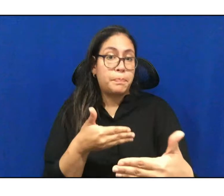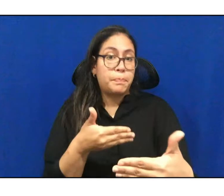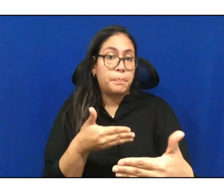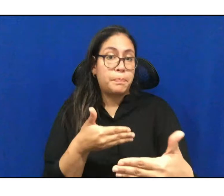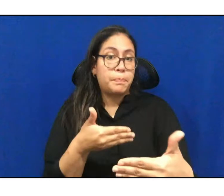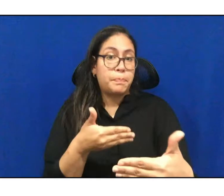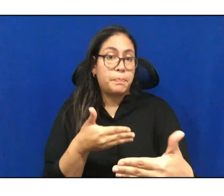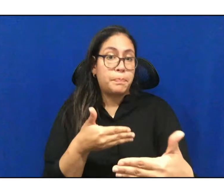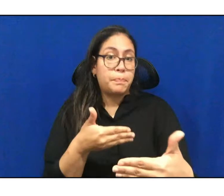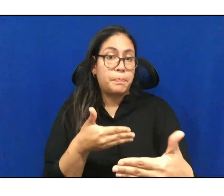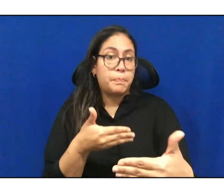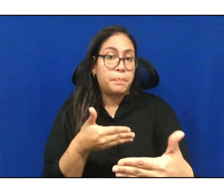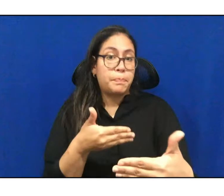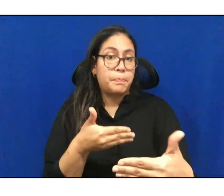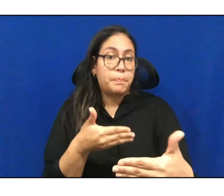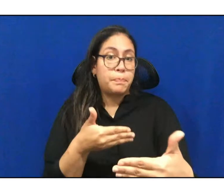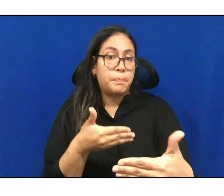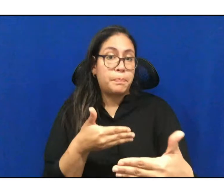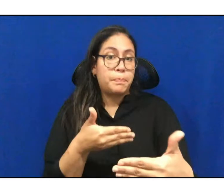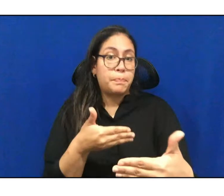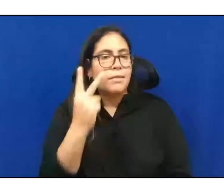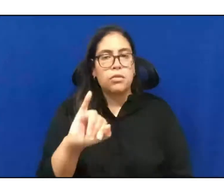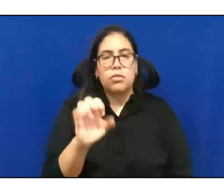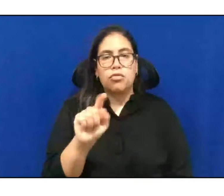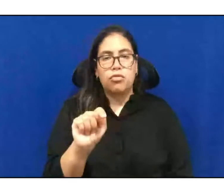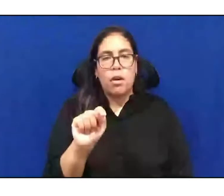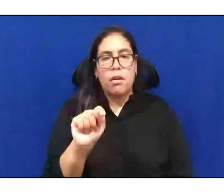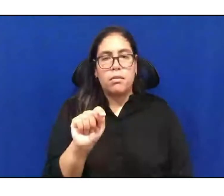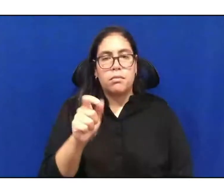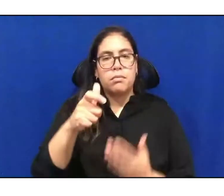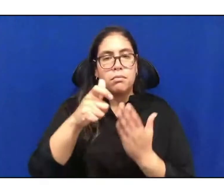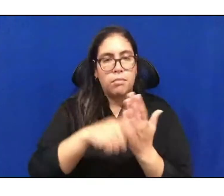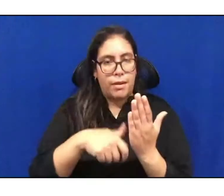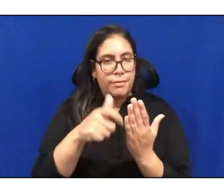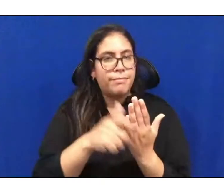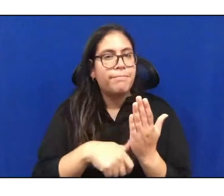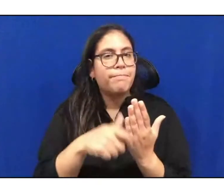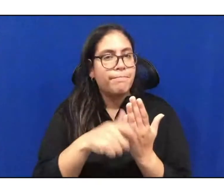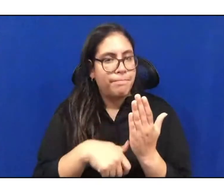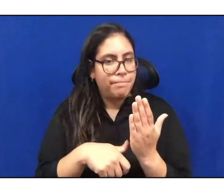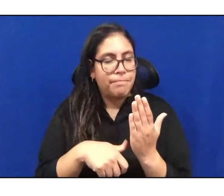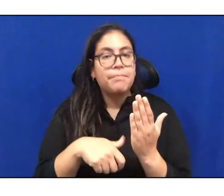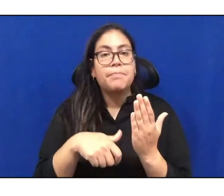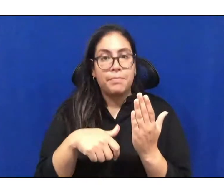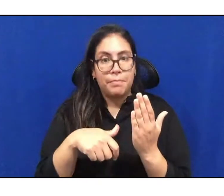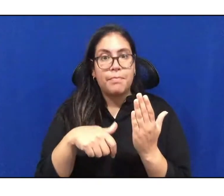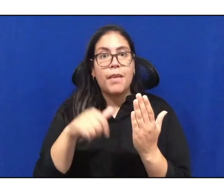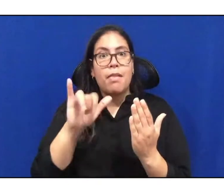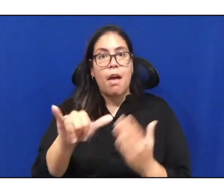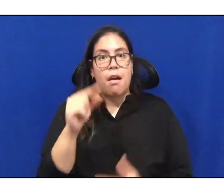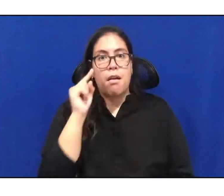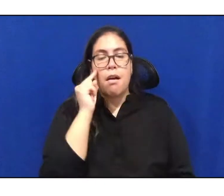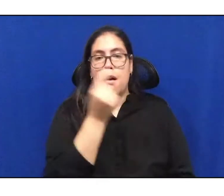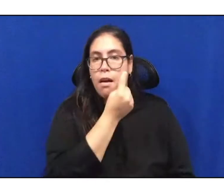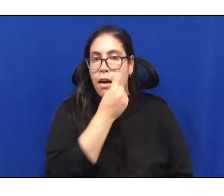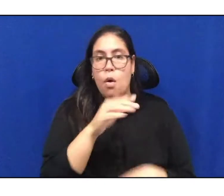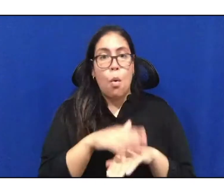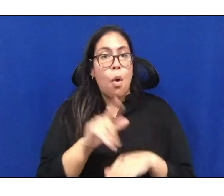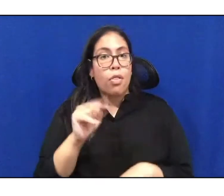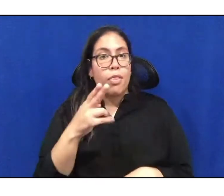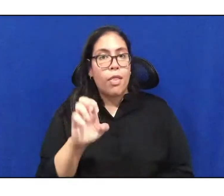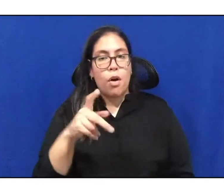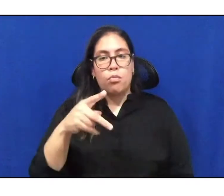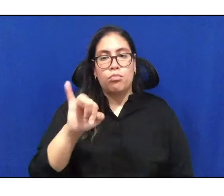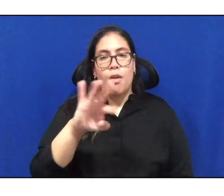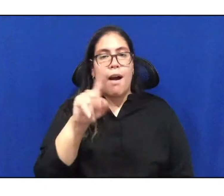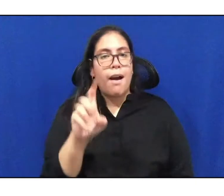Jet magazine until I saw it on the Eyes on the Prize documentary. And